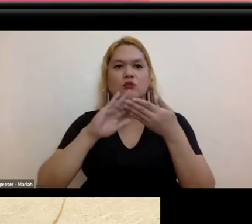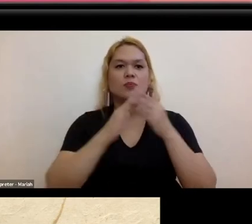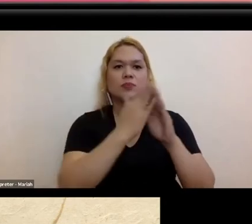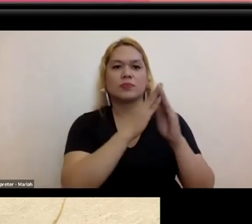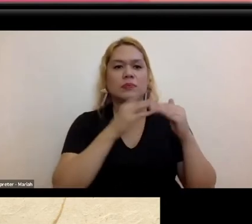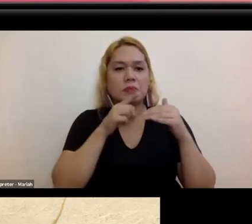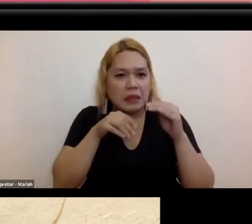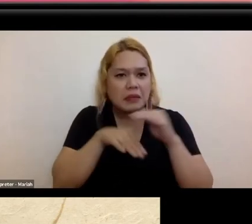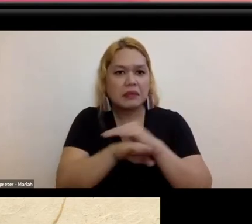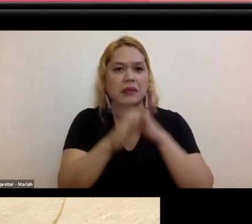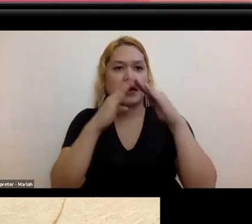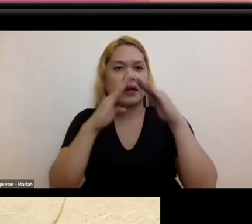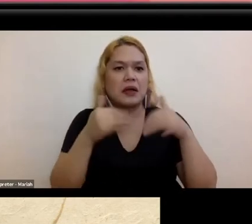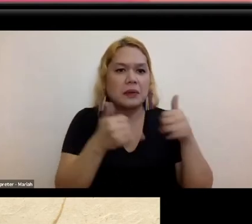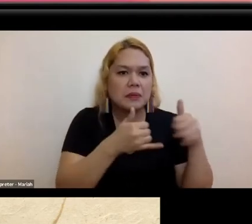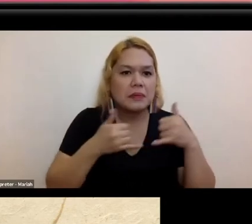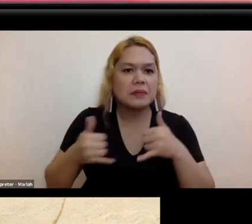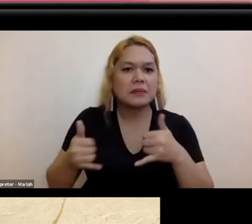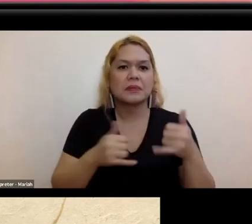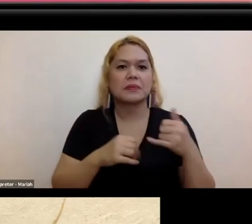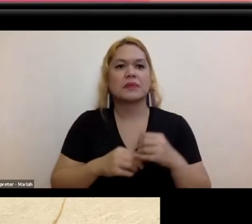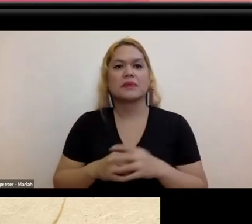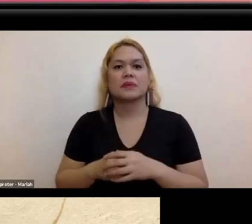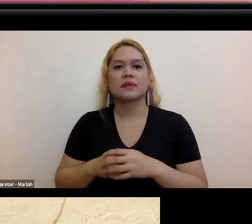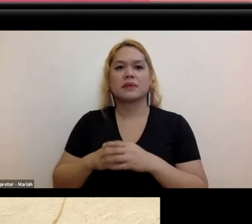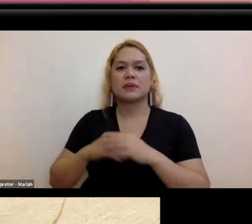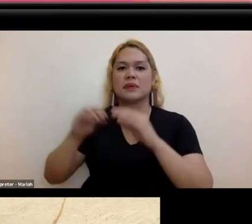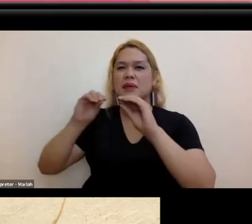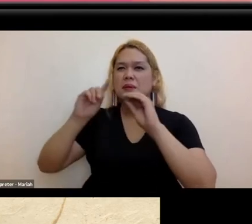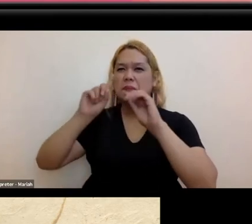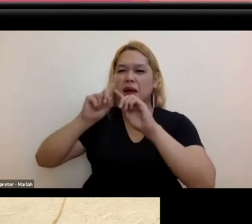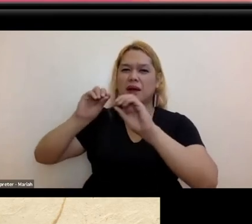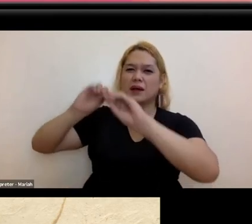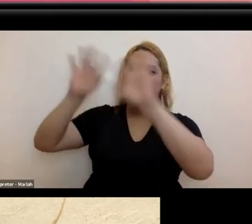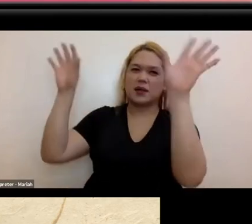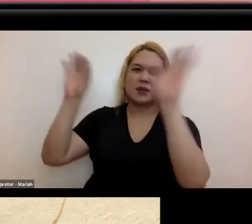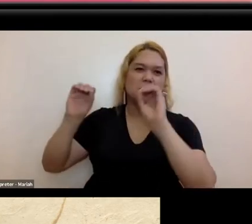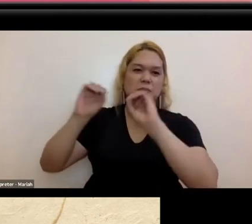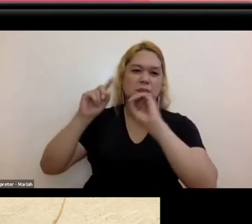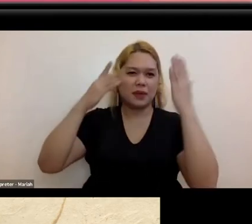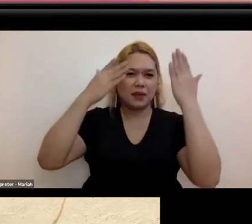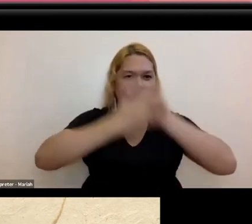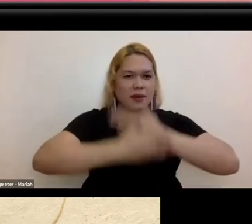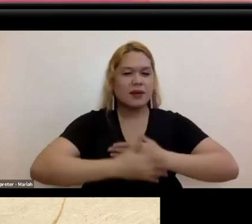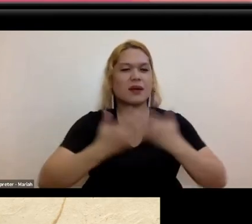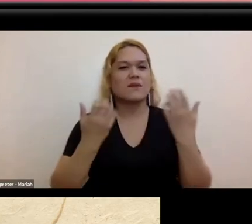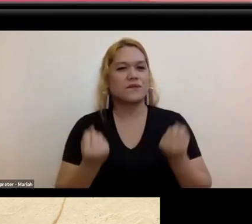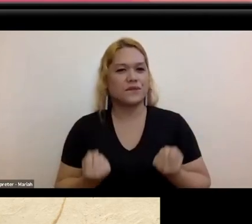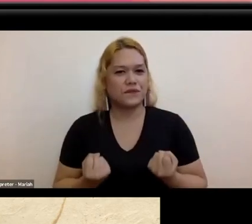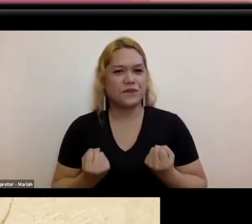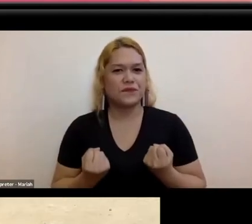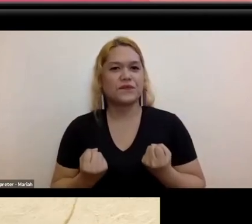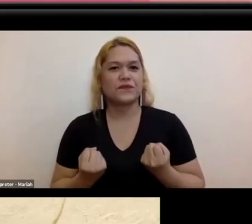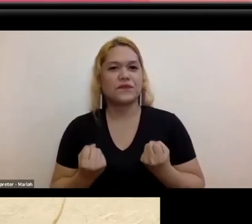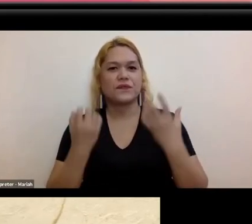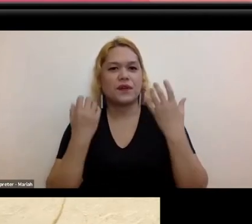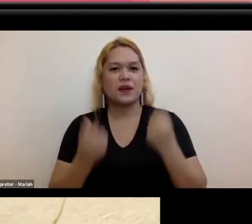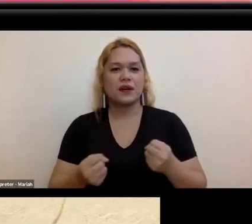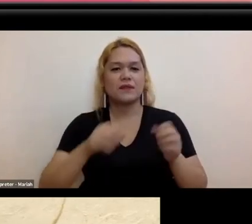light. There is a candle in the cave. Clean the